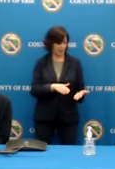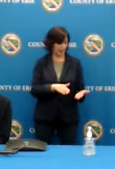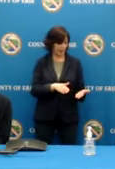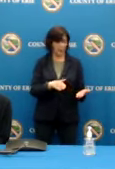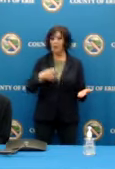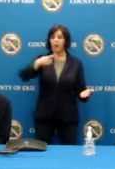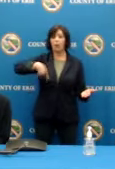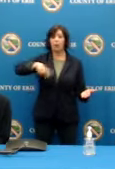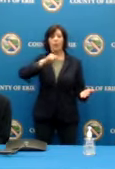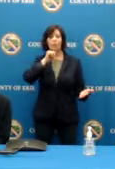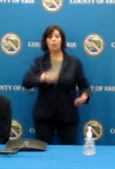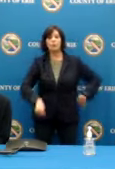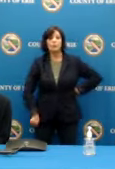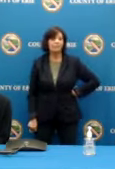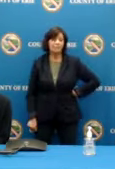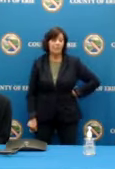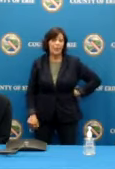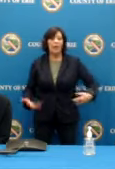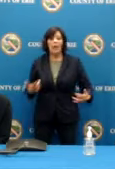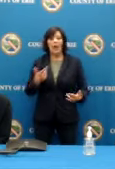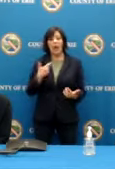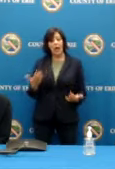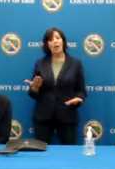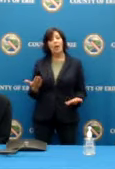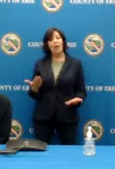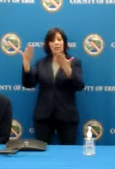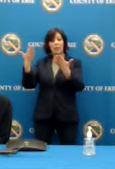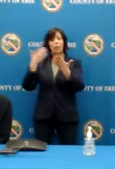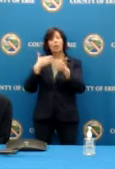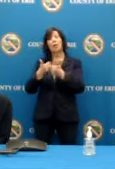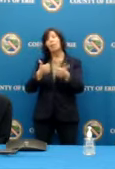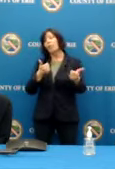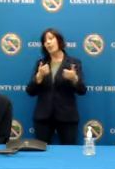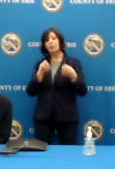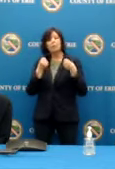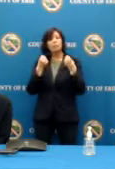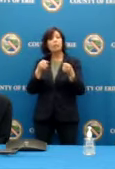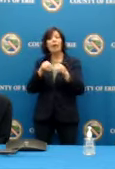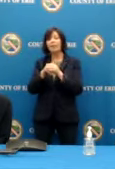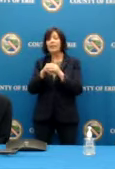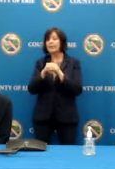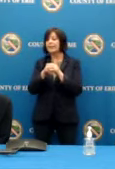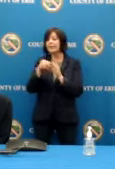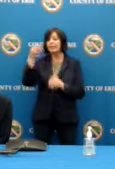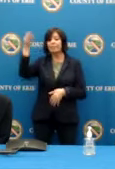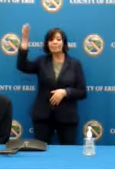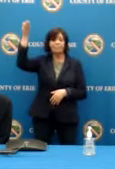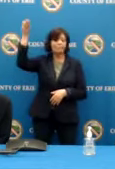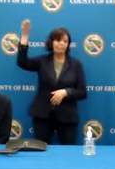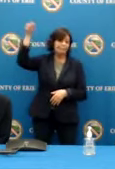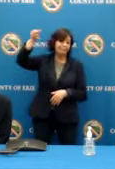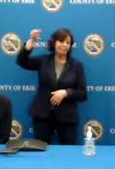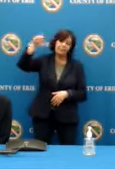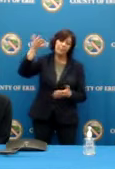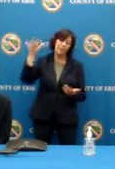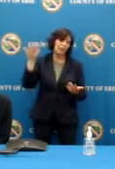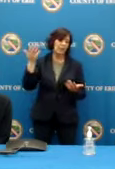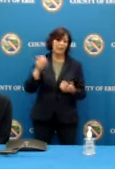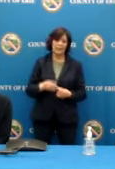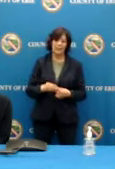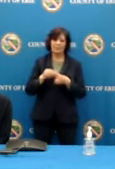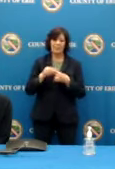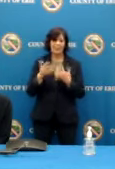I'd recommend at best that we avoid drive-in Masses or any other things like that, especially if you're going to be,